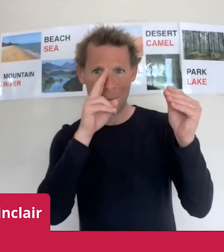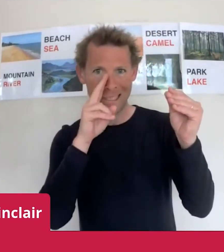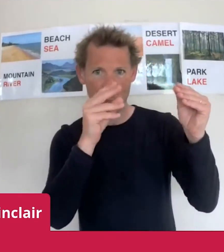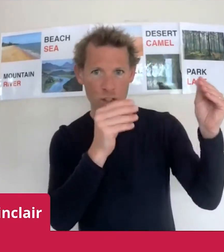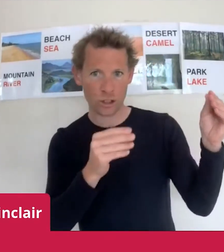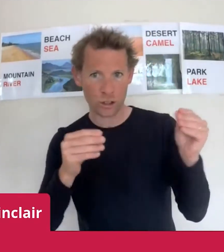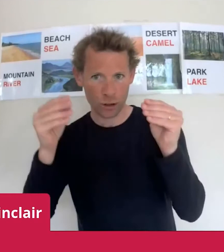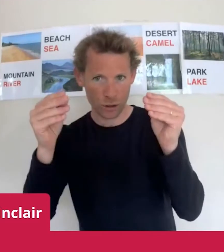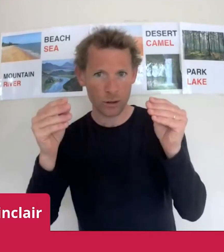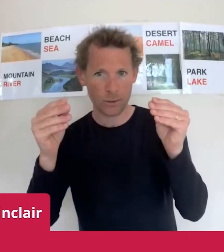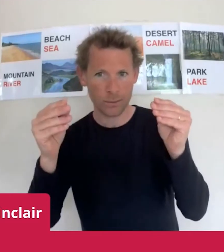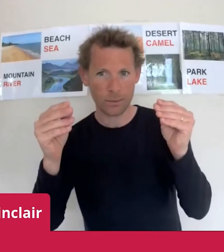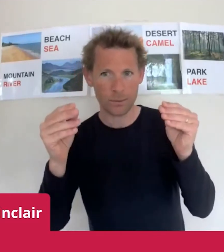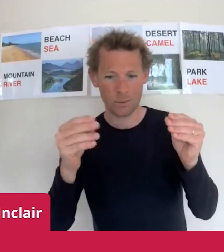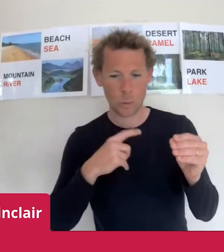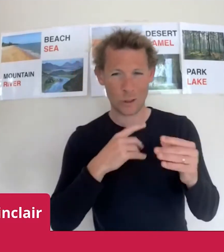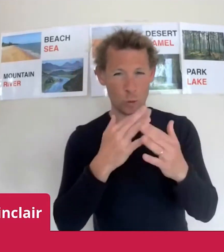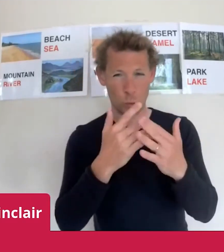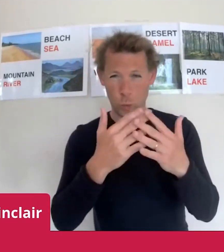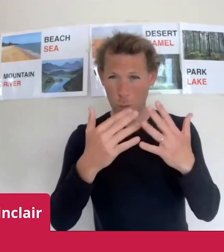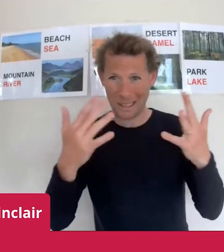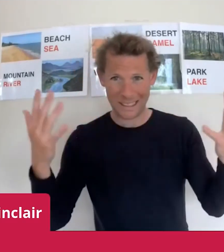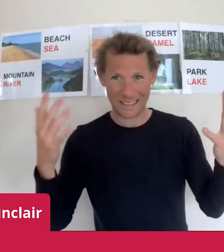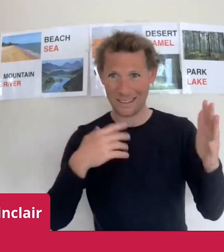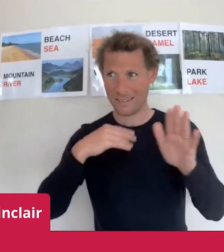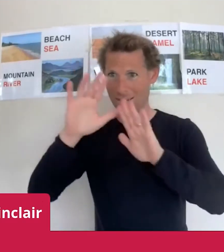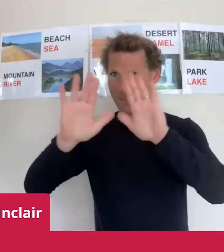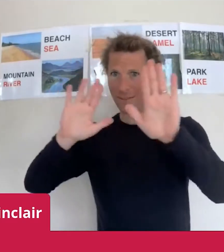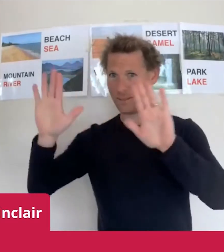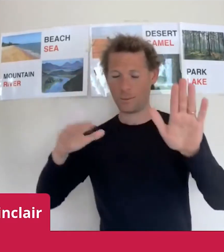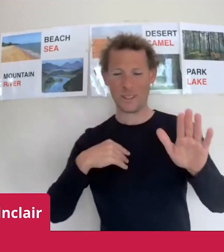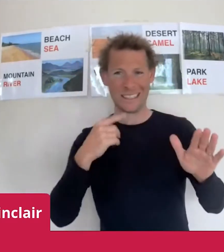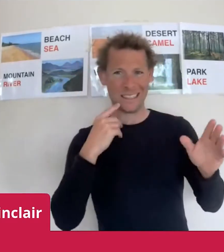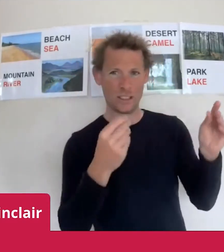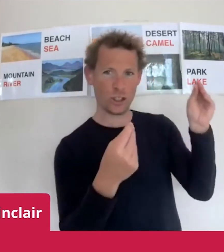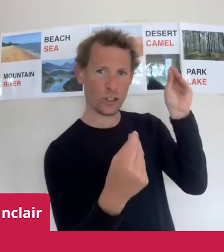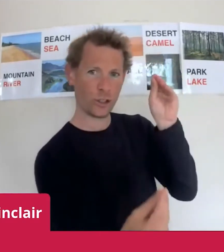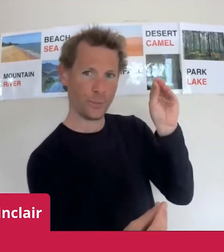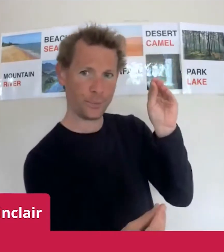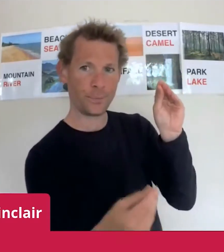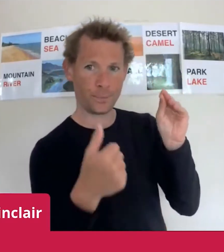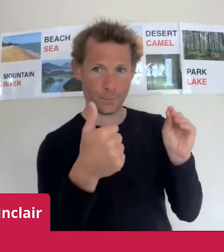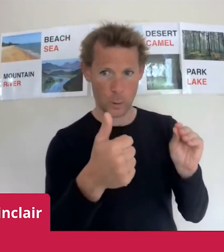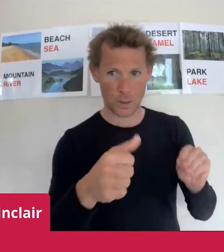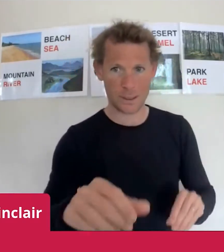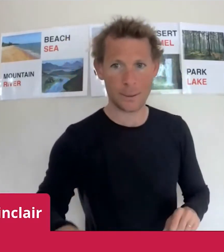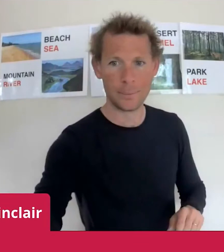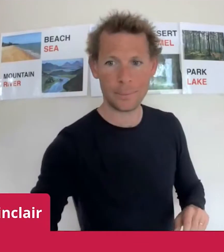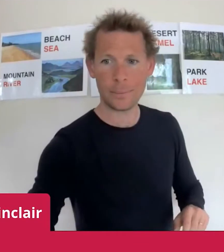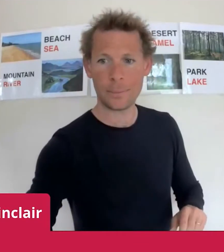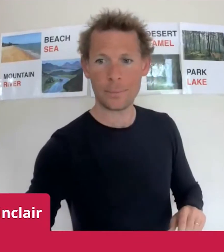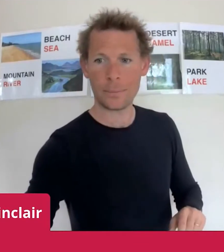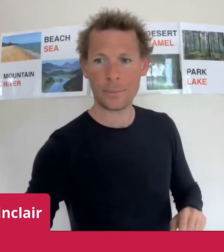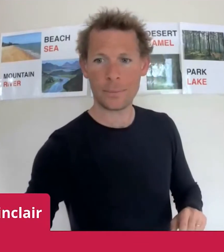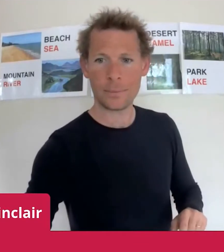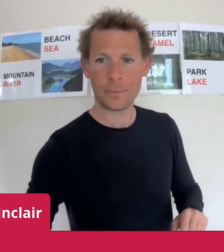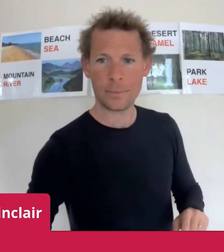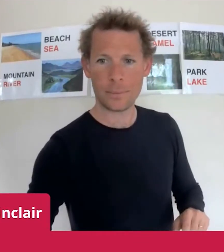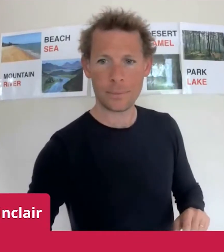I'm going to hold up some pictures for you to see. I've got too many to start sticking them up, so I'll hold them up to the camera